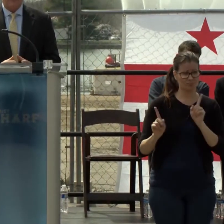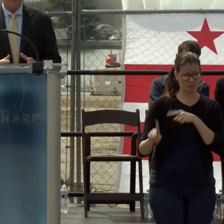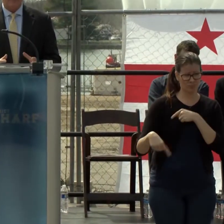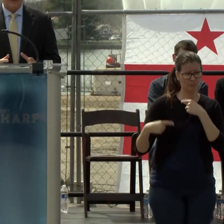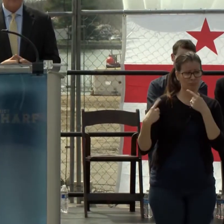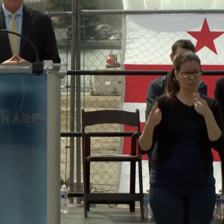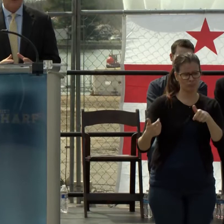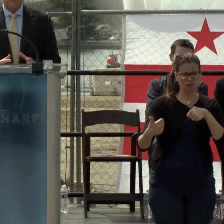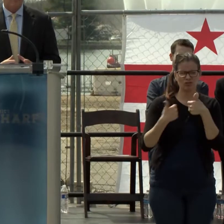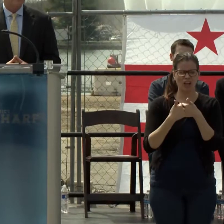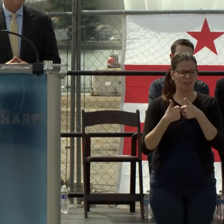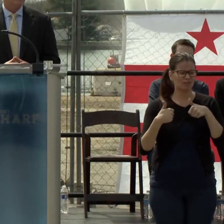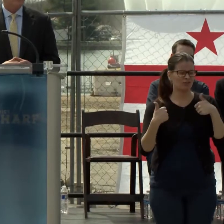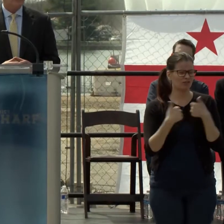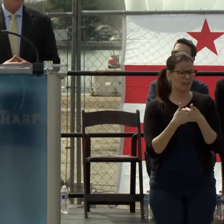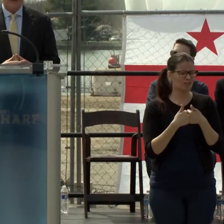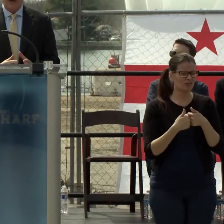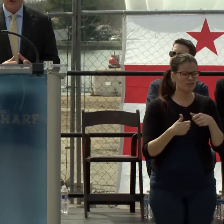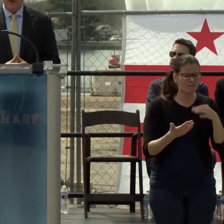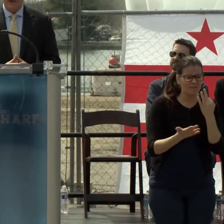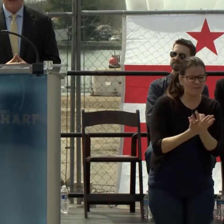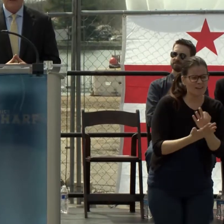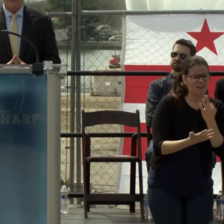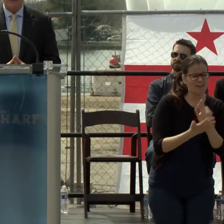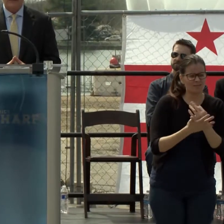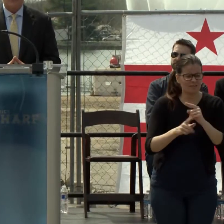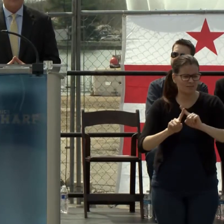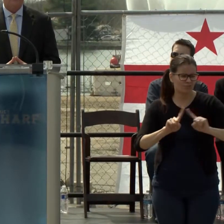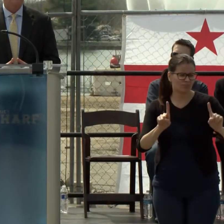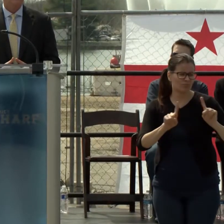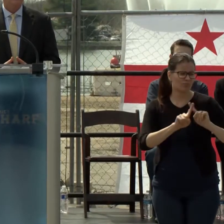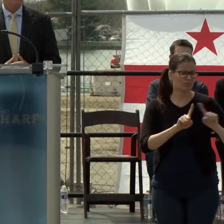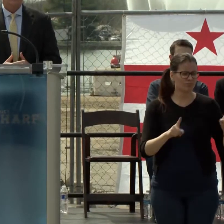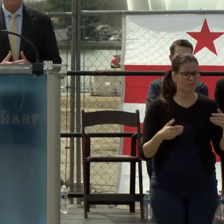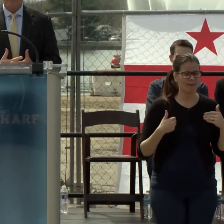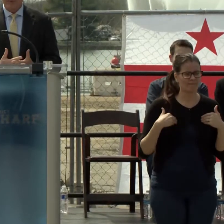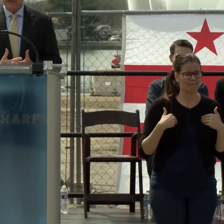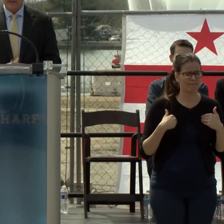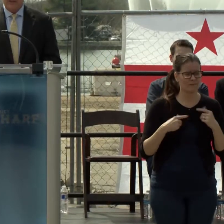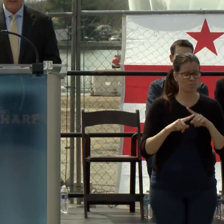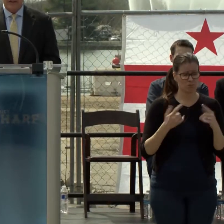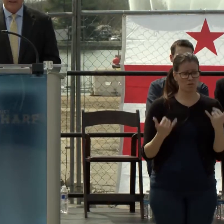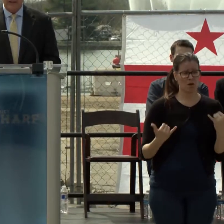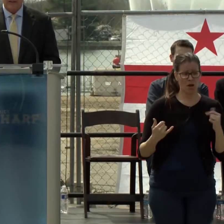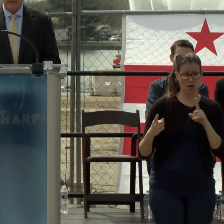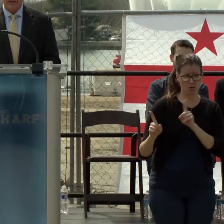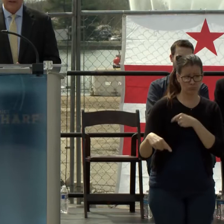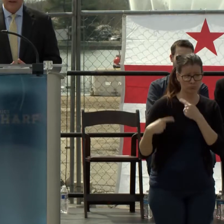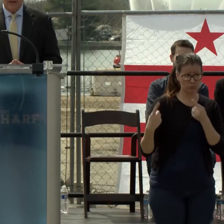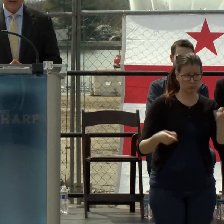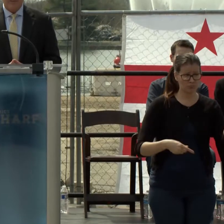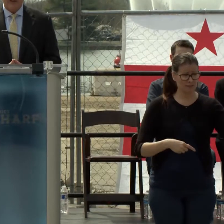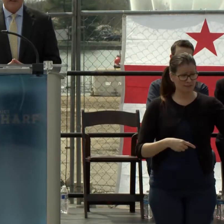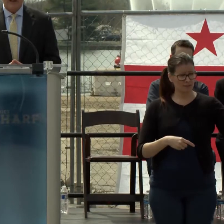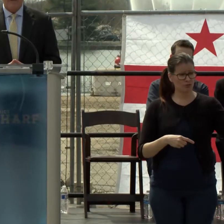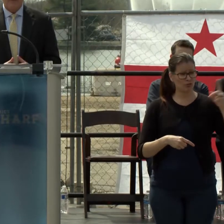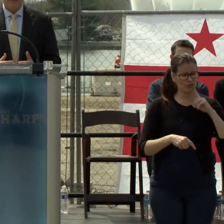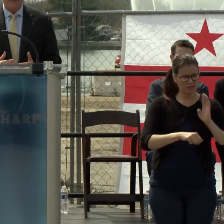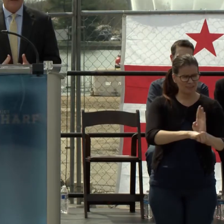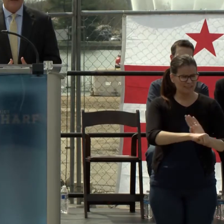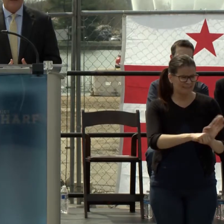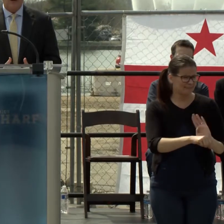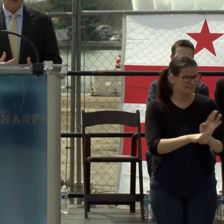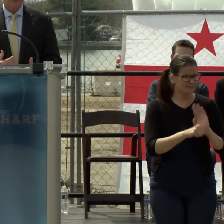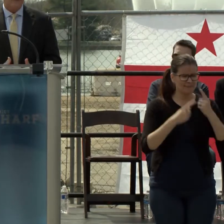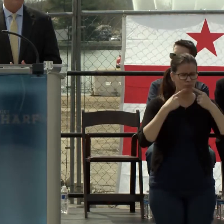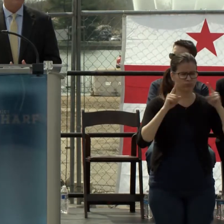economic leadership in perhaps the most robust economic era in the district's history. He has been busy, to say the least. That being said, from